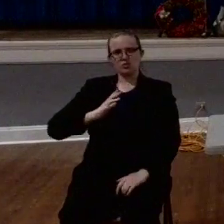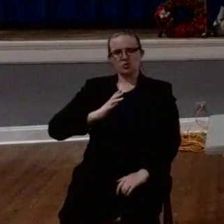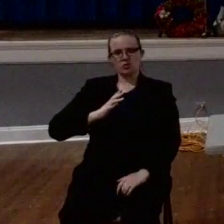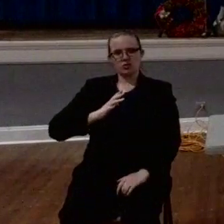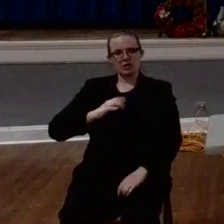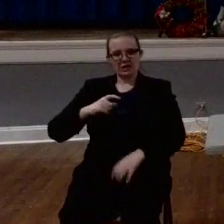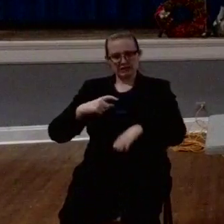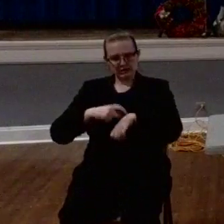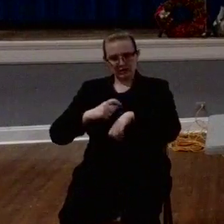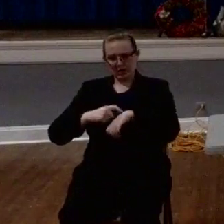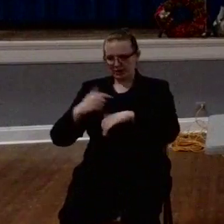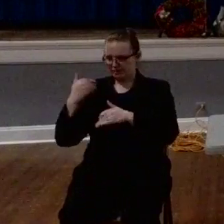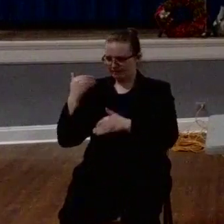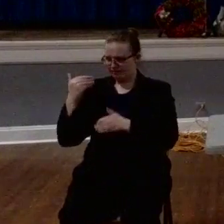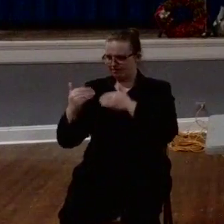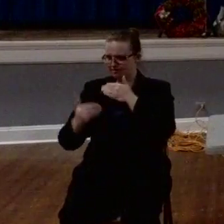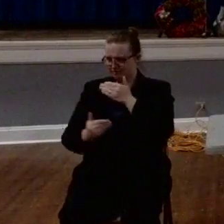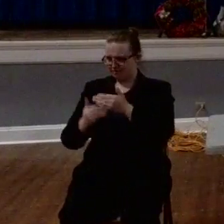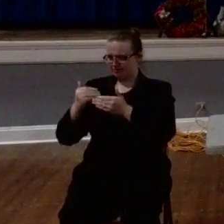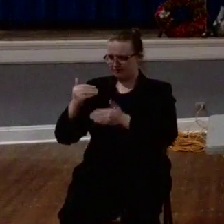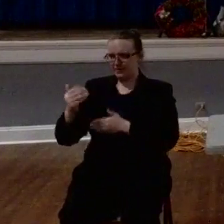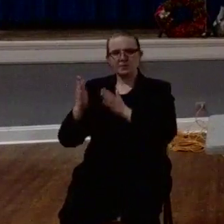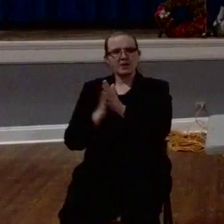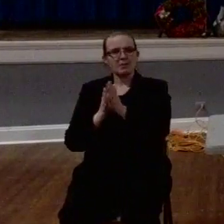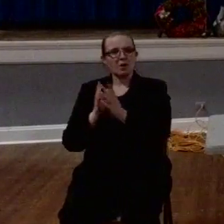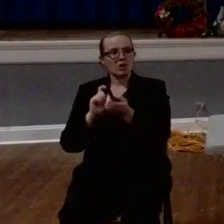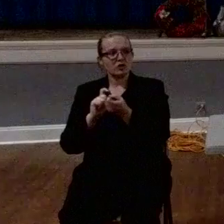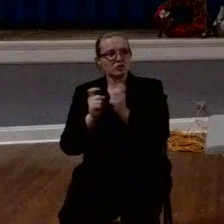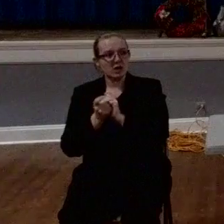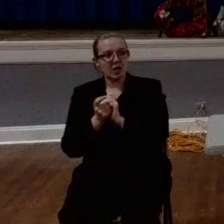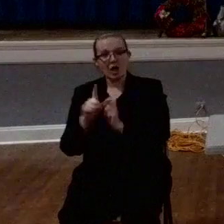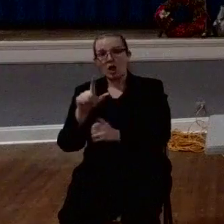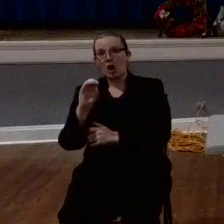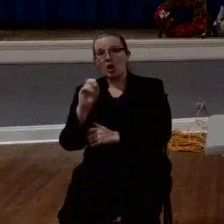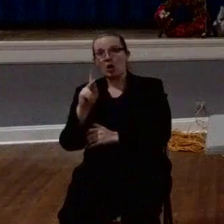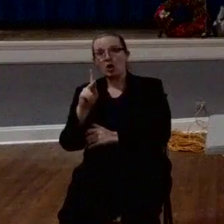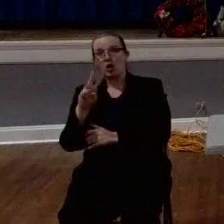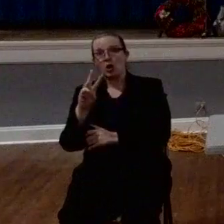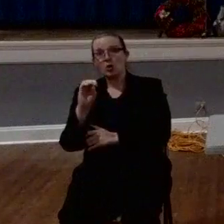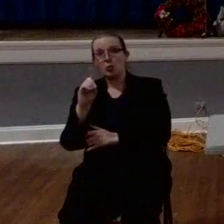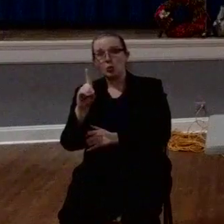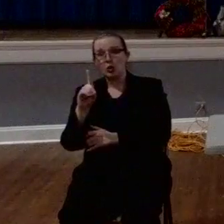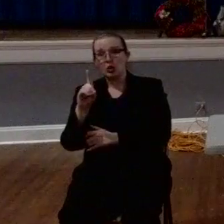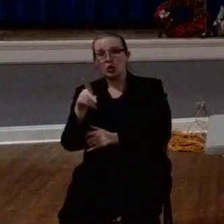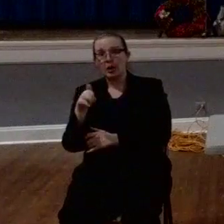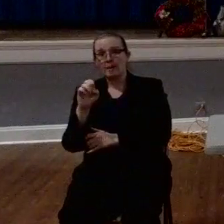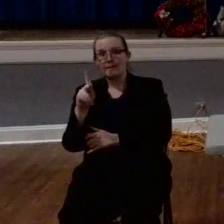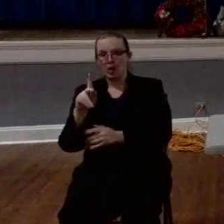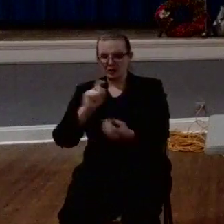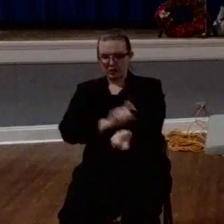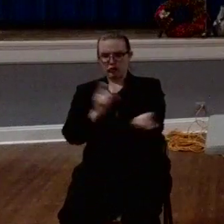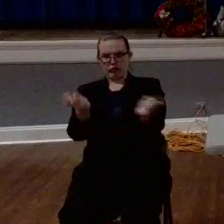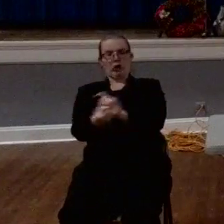over time, parks change. We're watching Dignowity and Lockwood Park now change completely. So